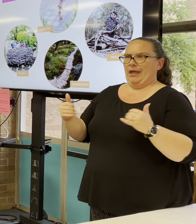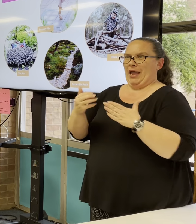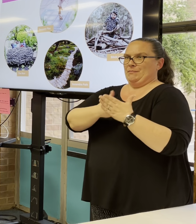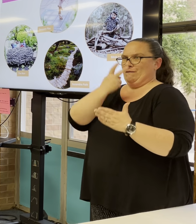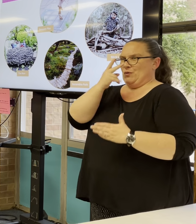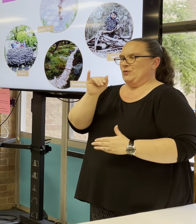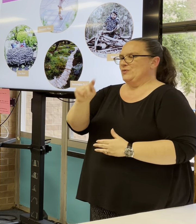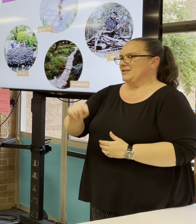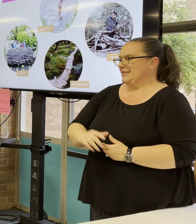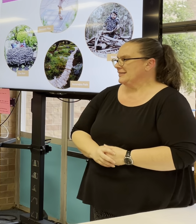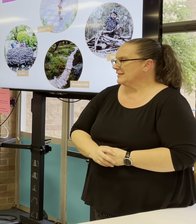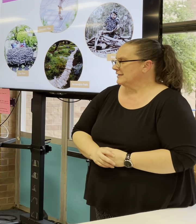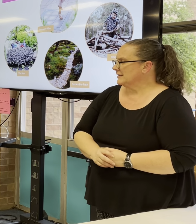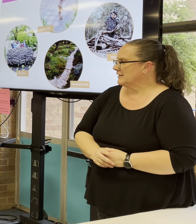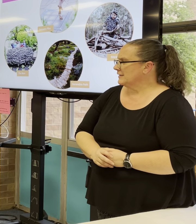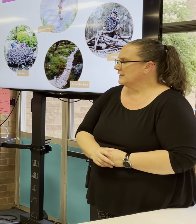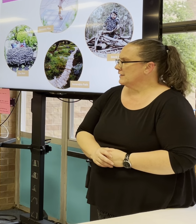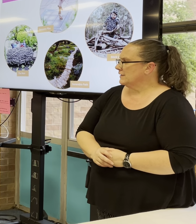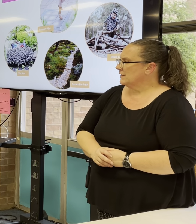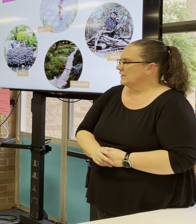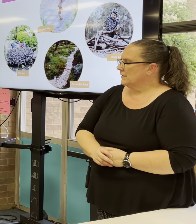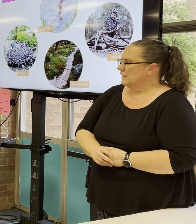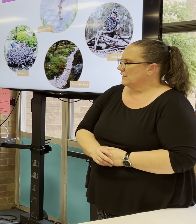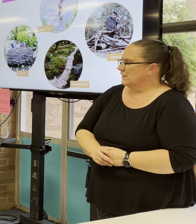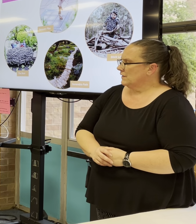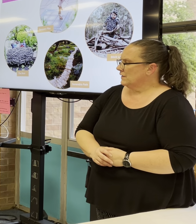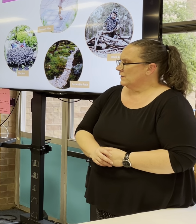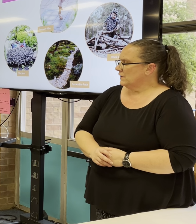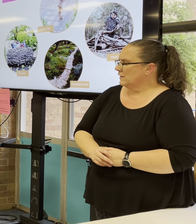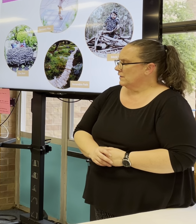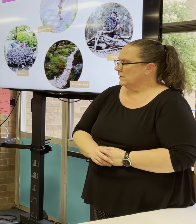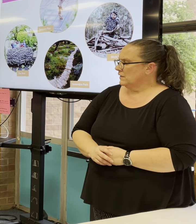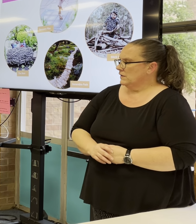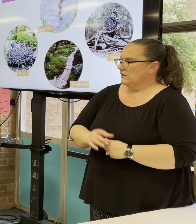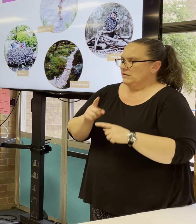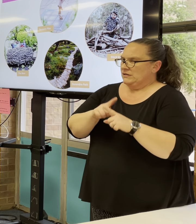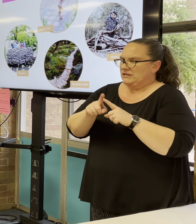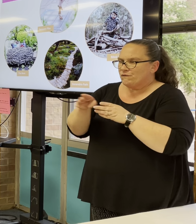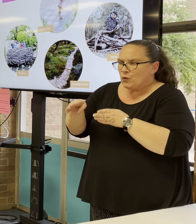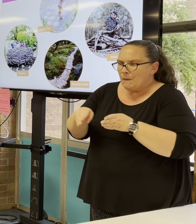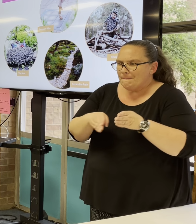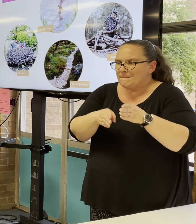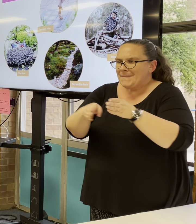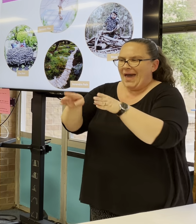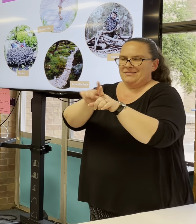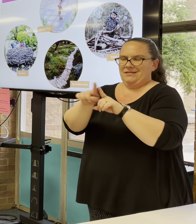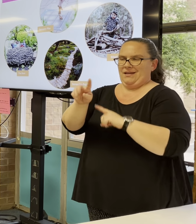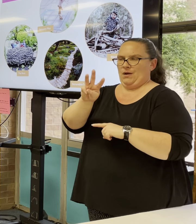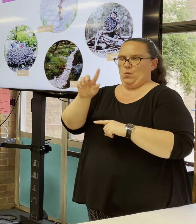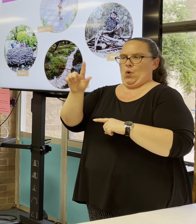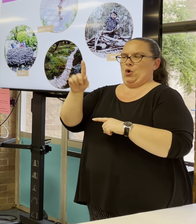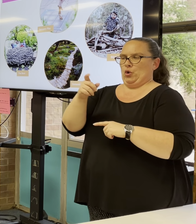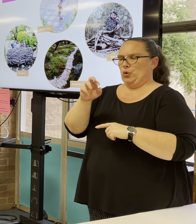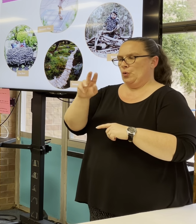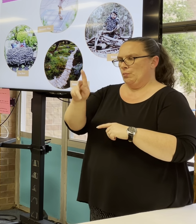it. We have scramble paths like you see at Waterloo Park. We take